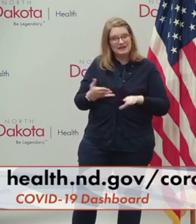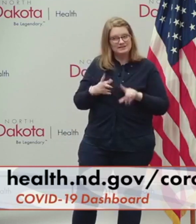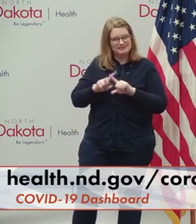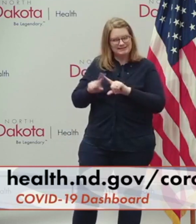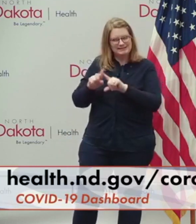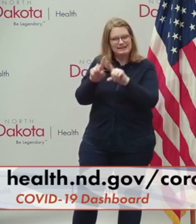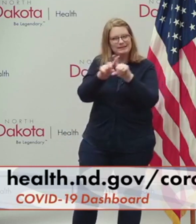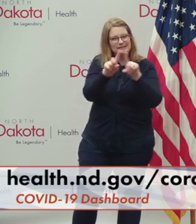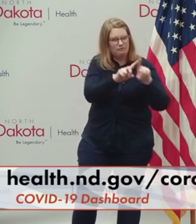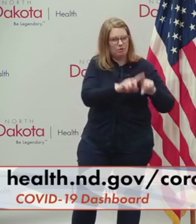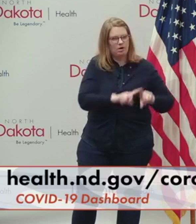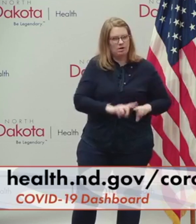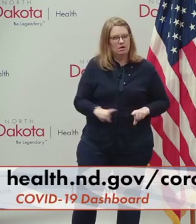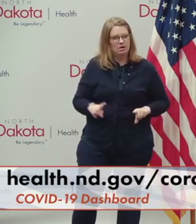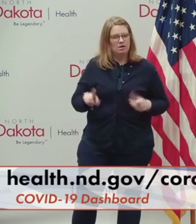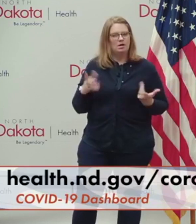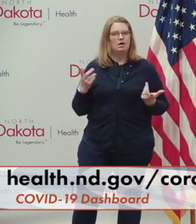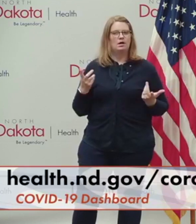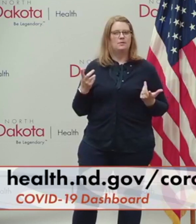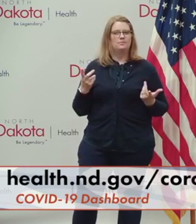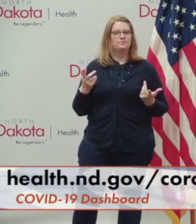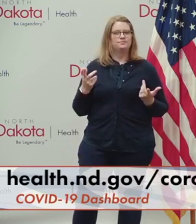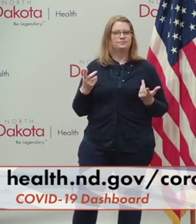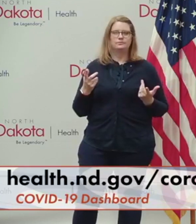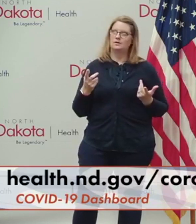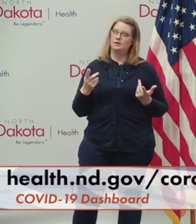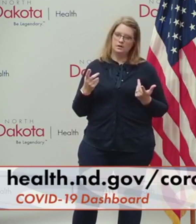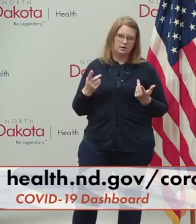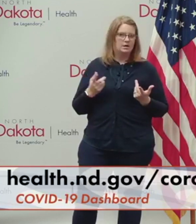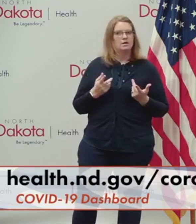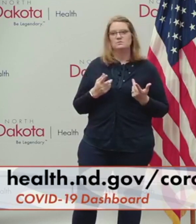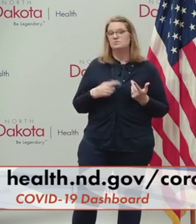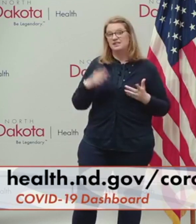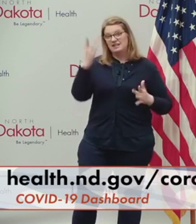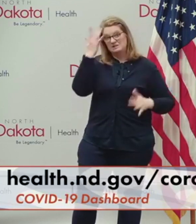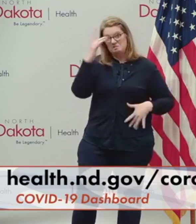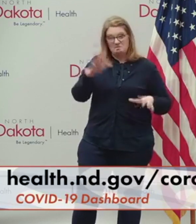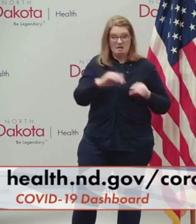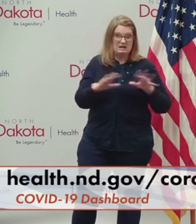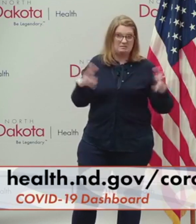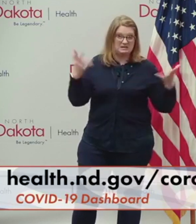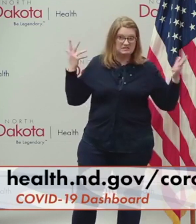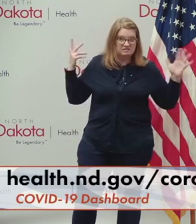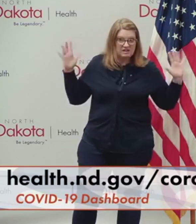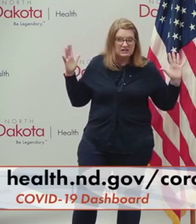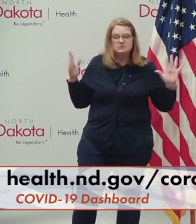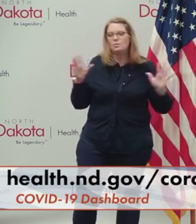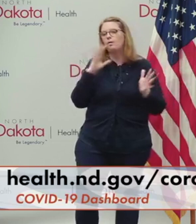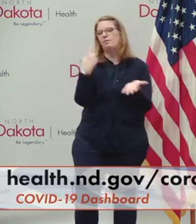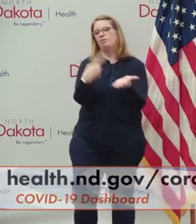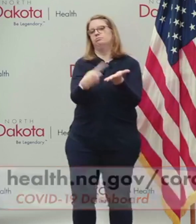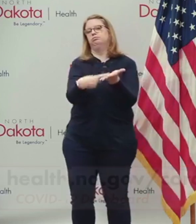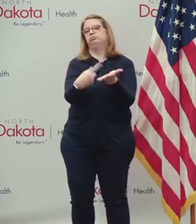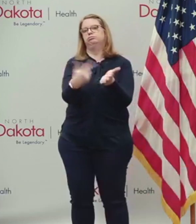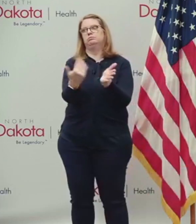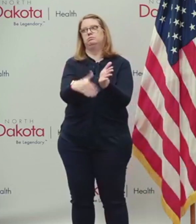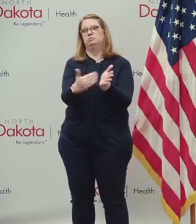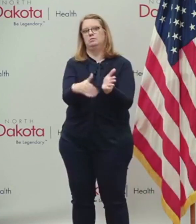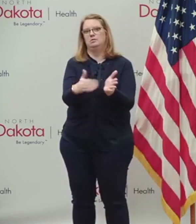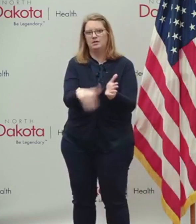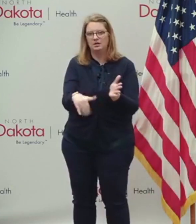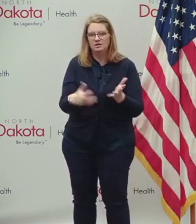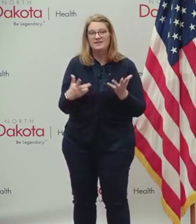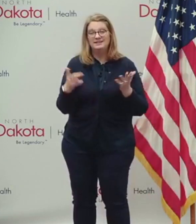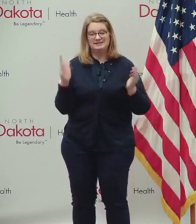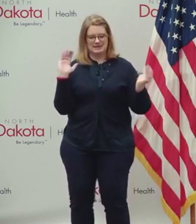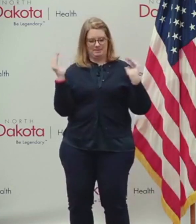And so I'm sure this will be debated long after the pandemic is gone, but state-by-state comparisons can be challenging